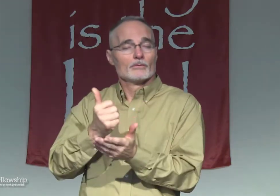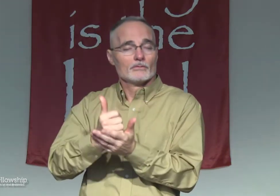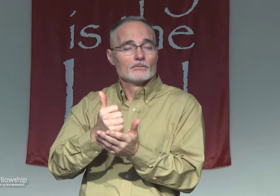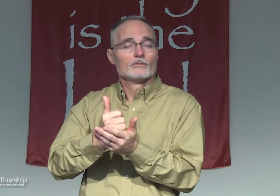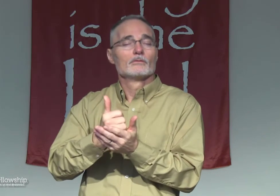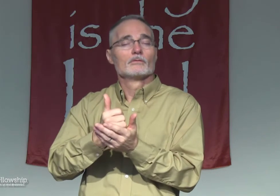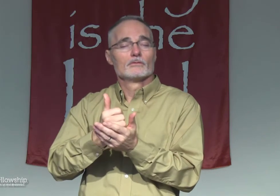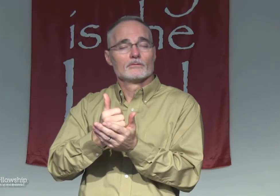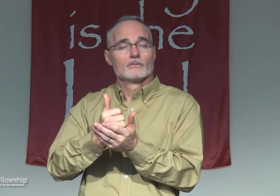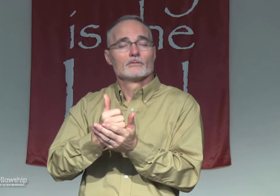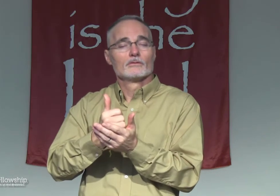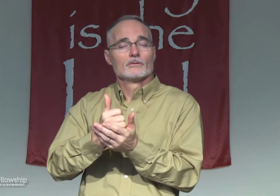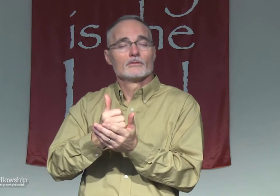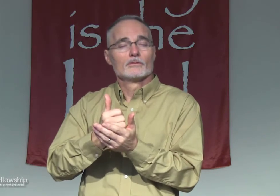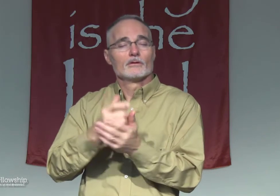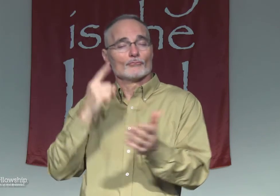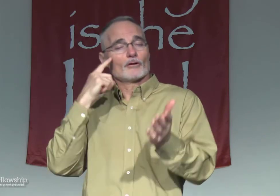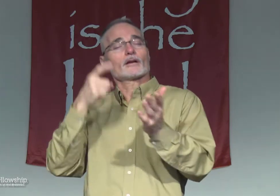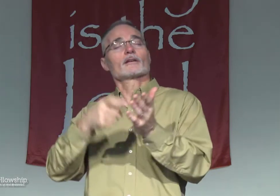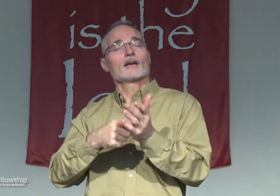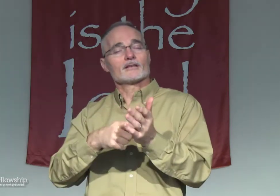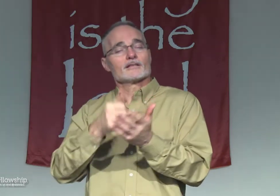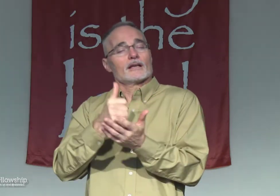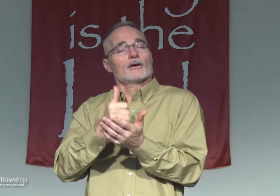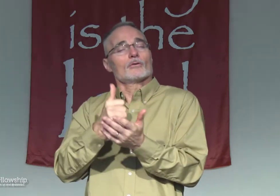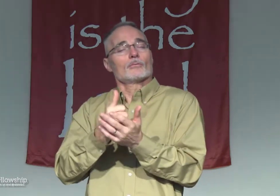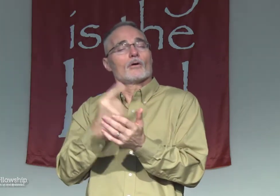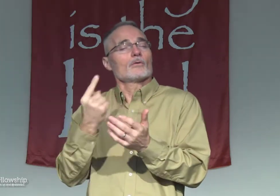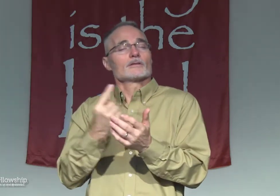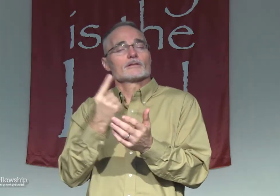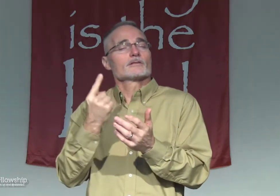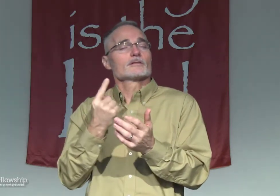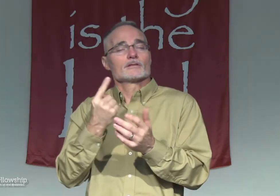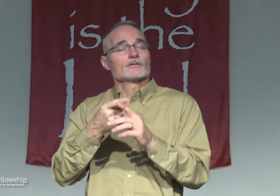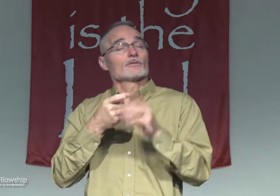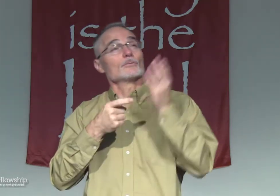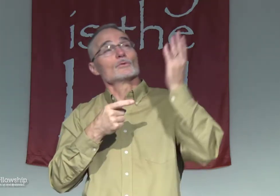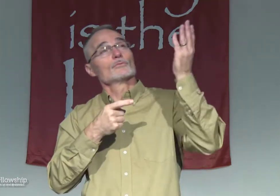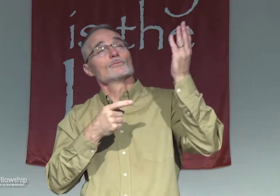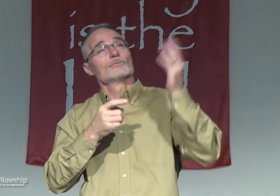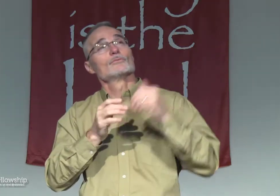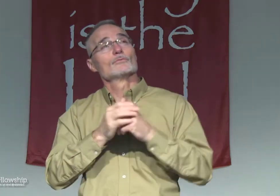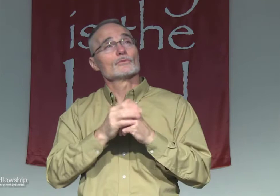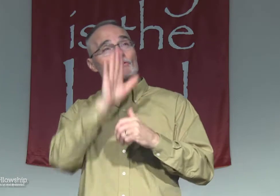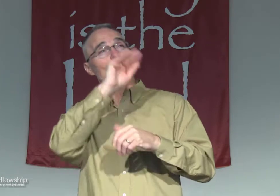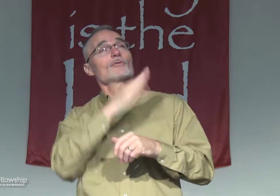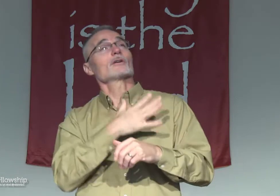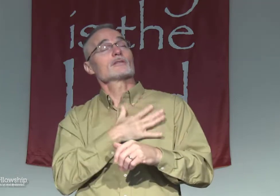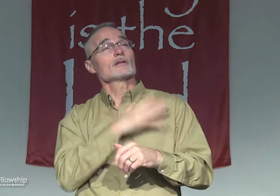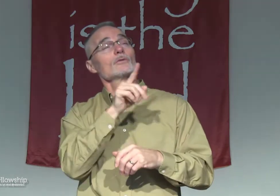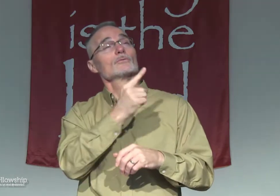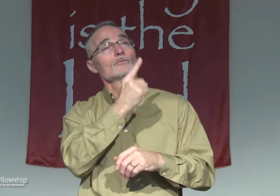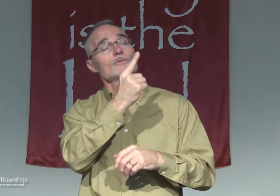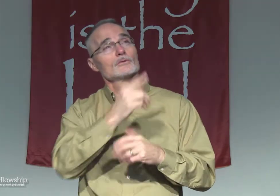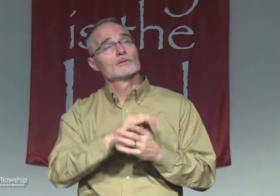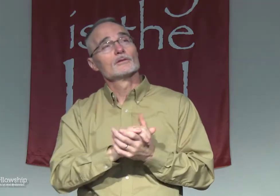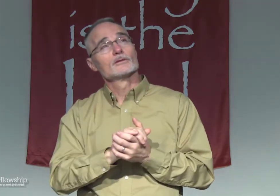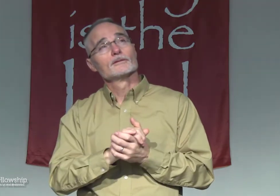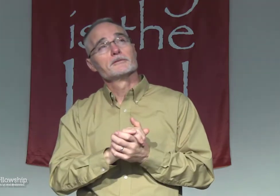Lord, I pray that they would find help and that they would recognize it, that help is always from you